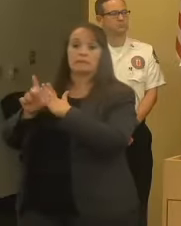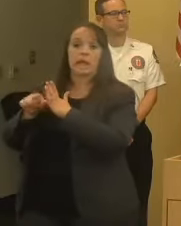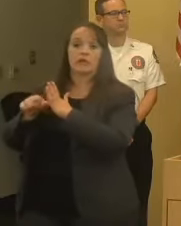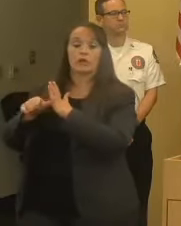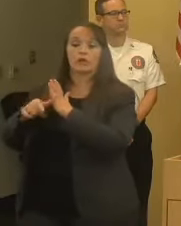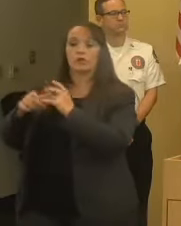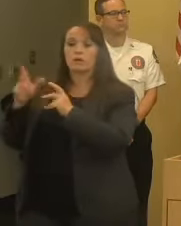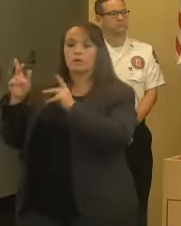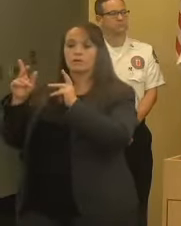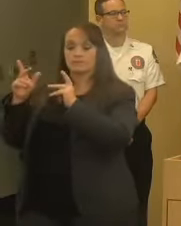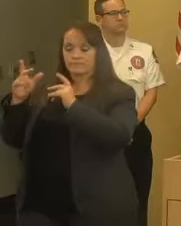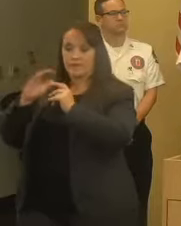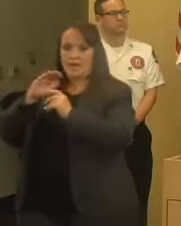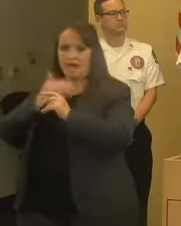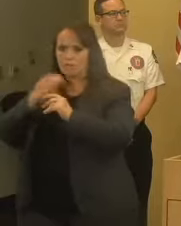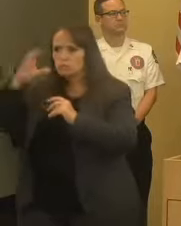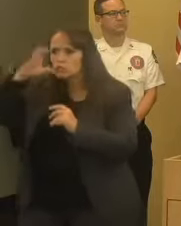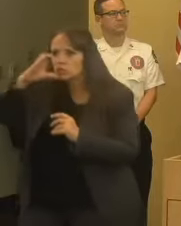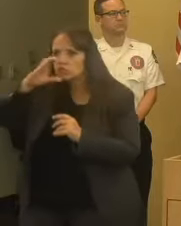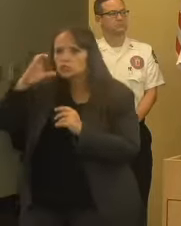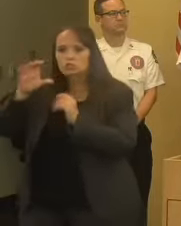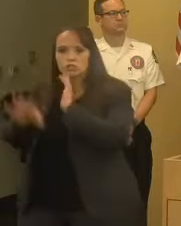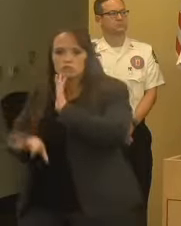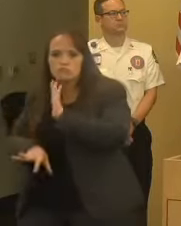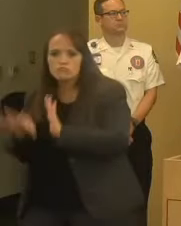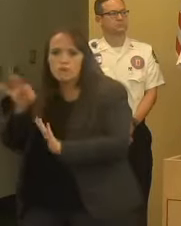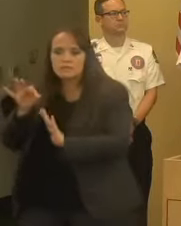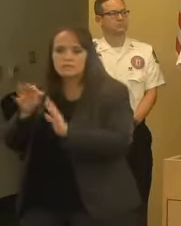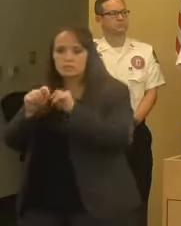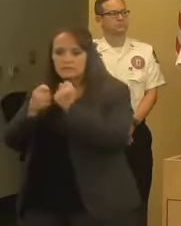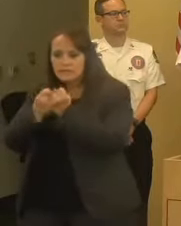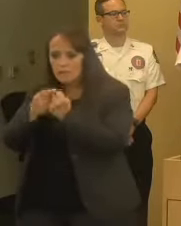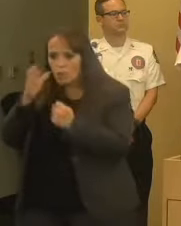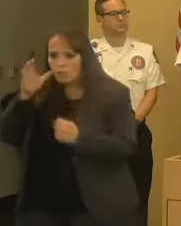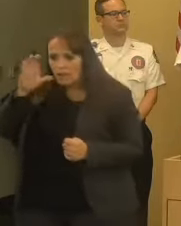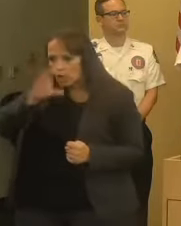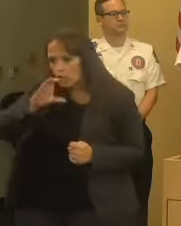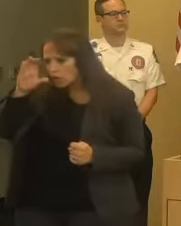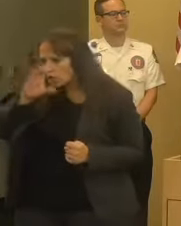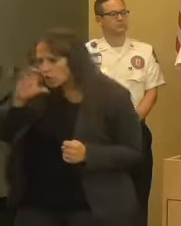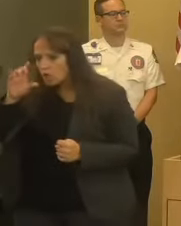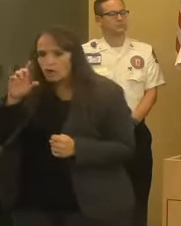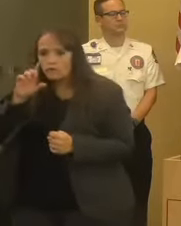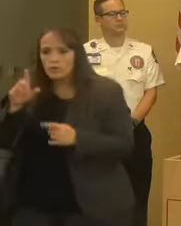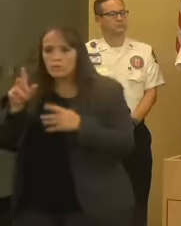lost beacons or beacons that have been tossed from vessels and